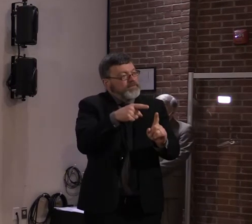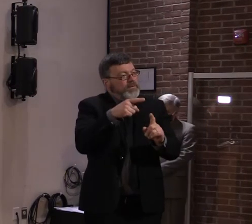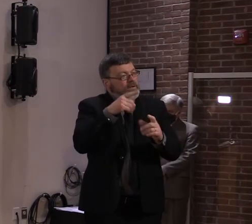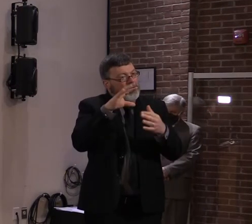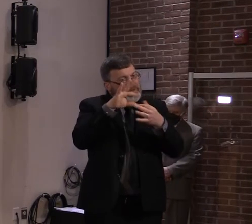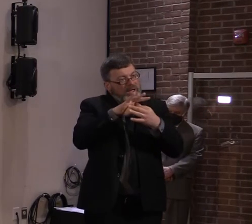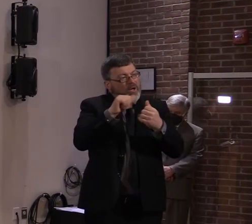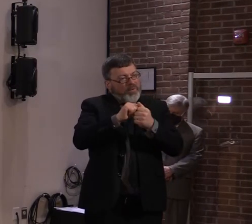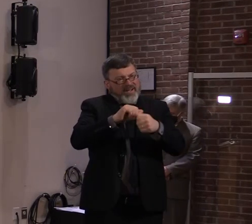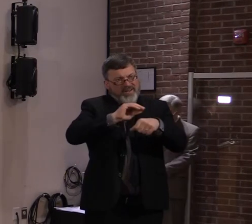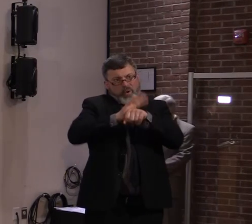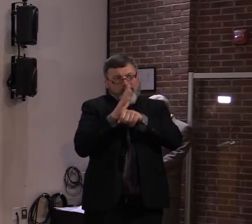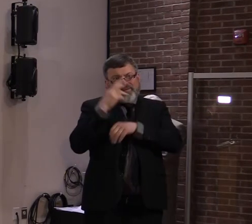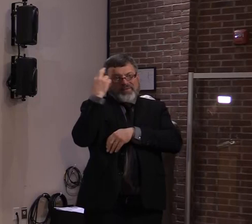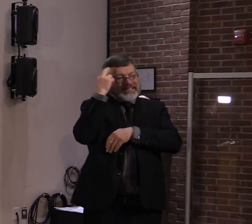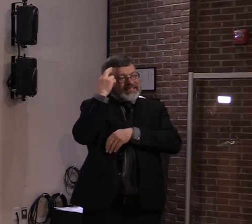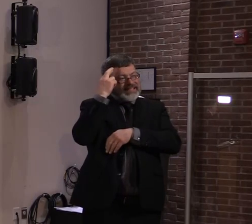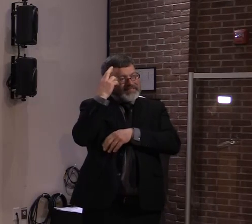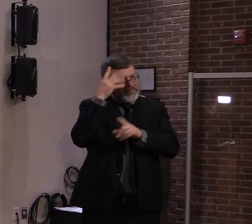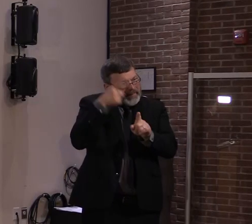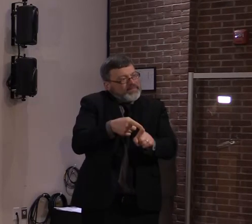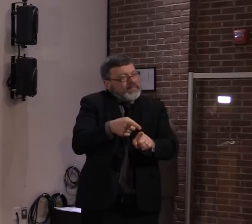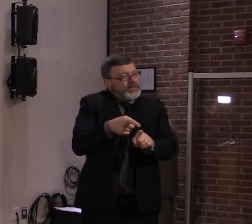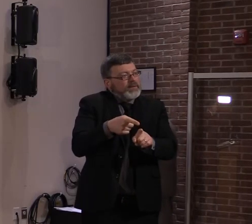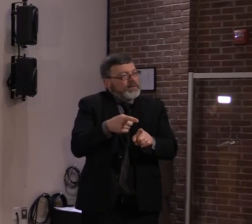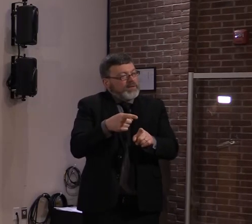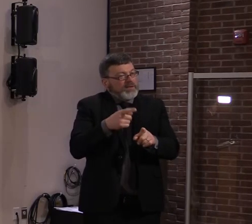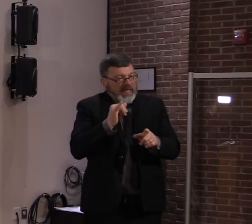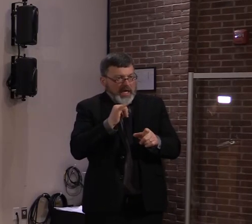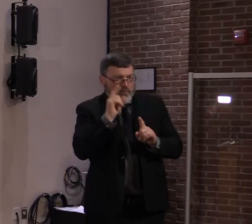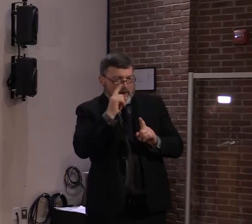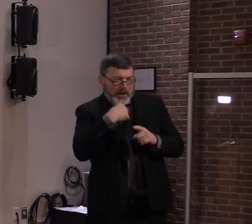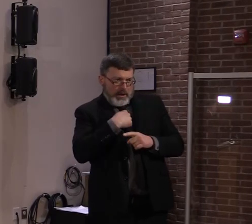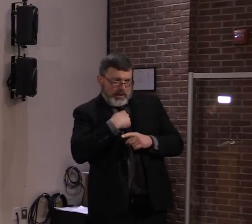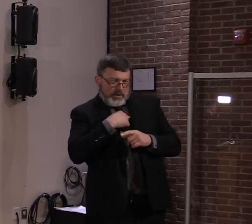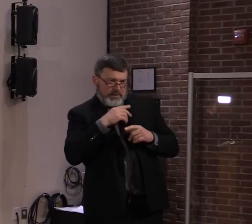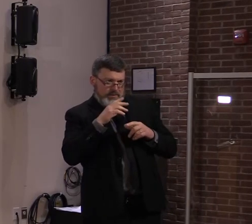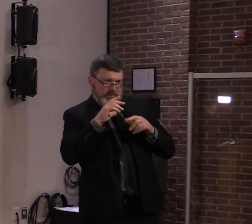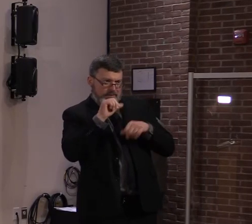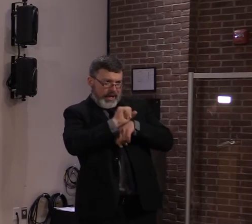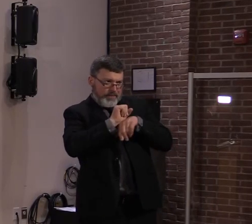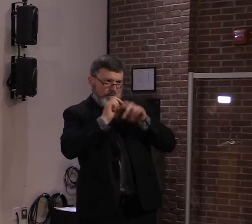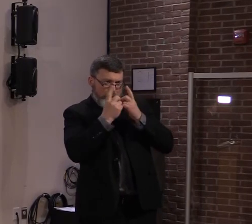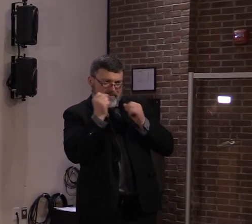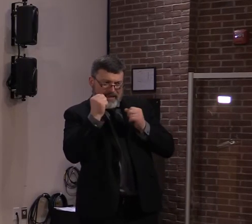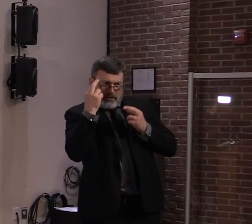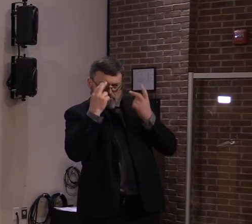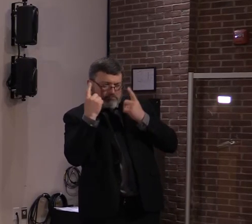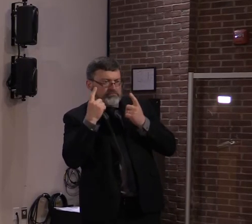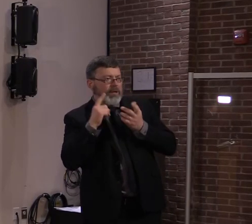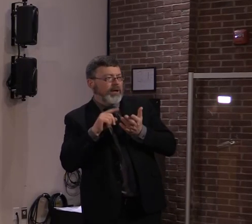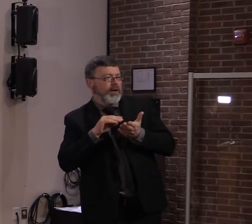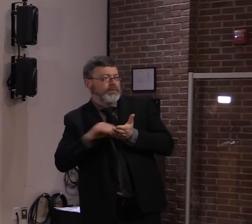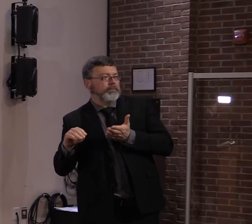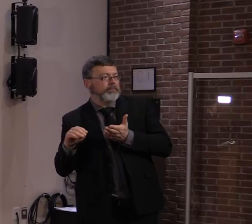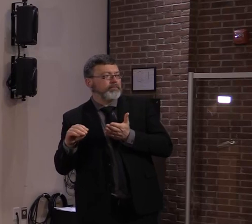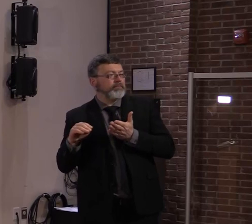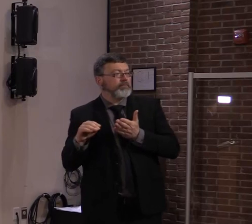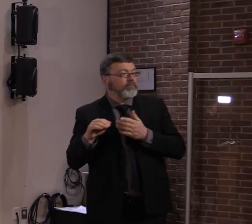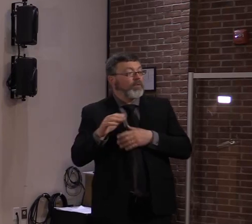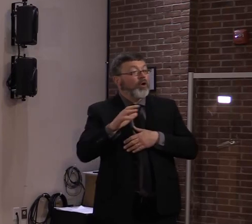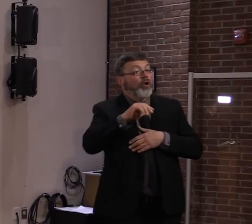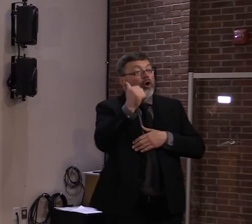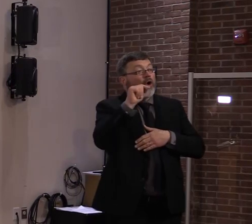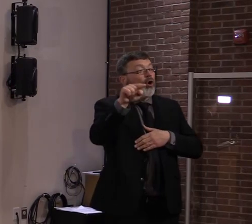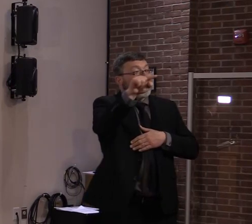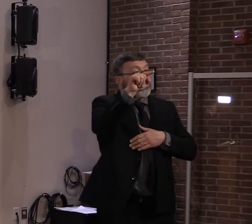us to consider waiving that. And in the recent, you know, other layoffs that have occurred on COVID-related,